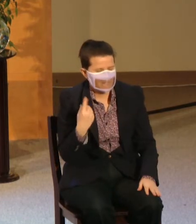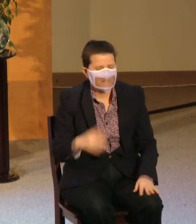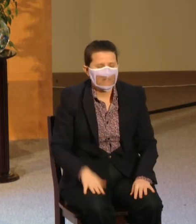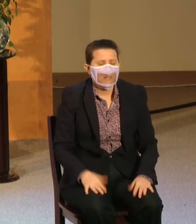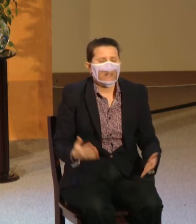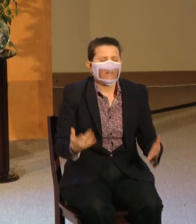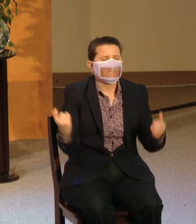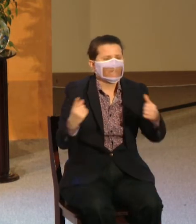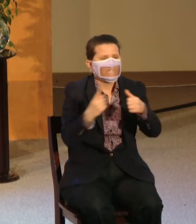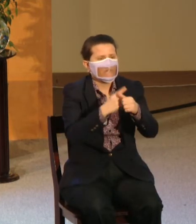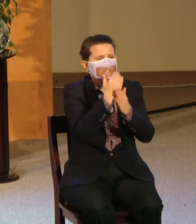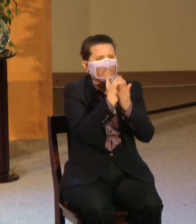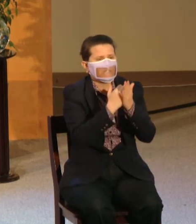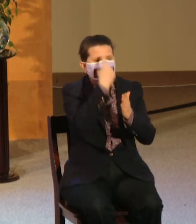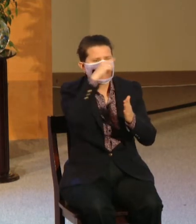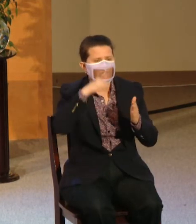anything.